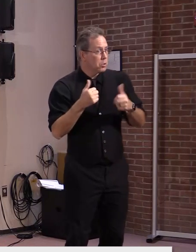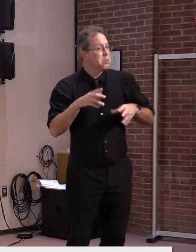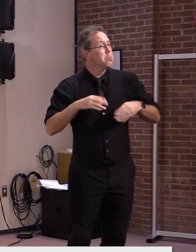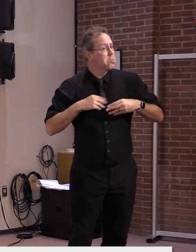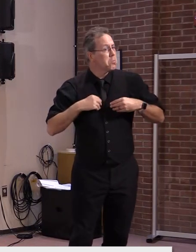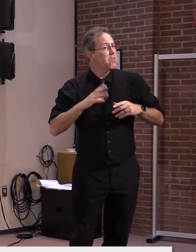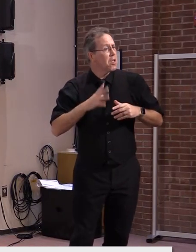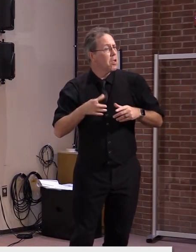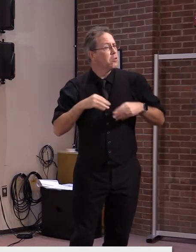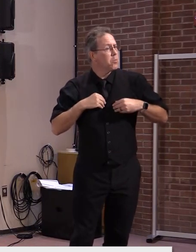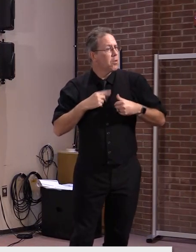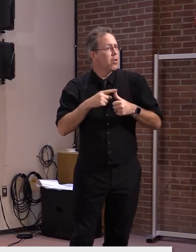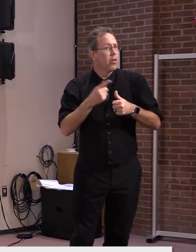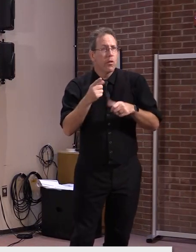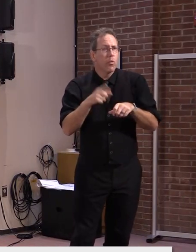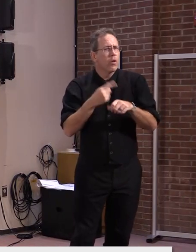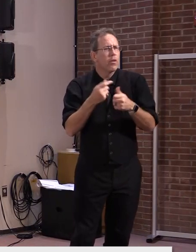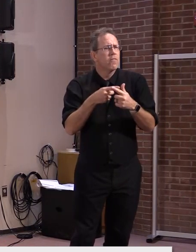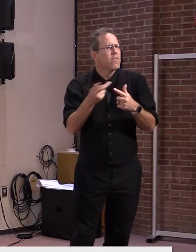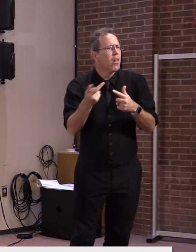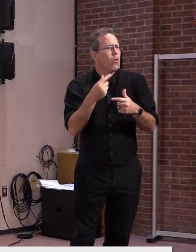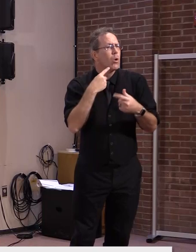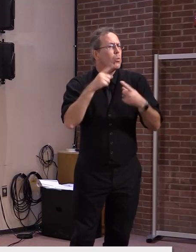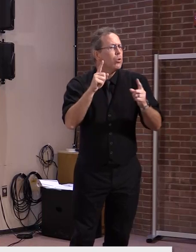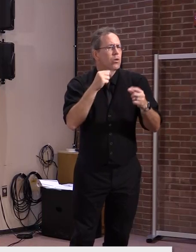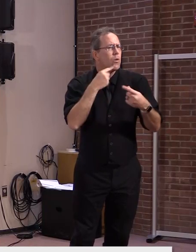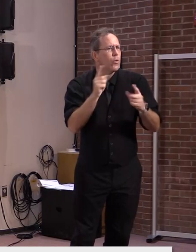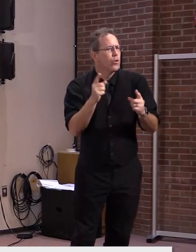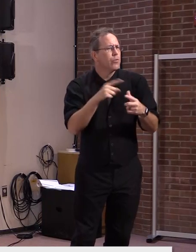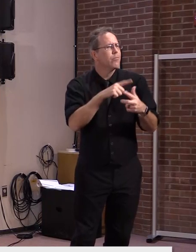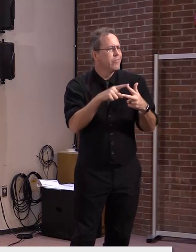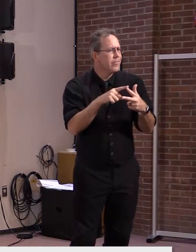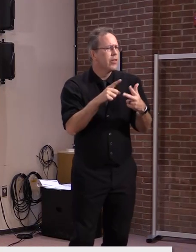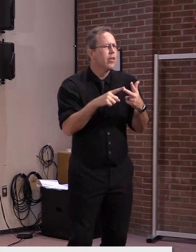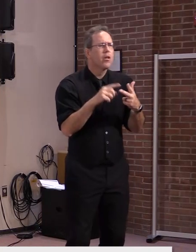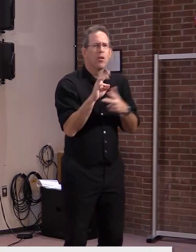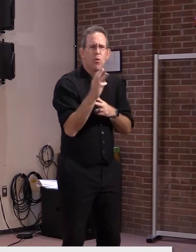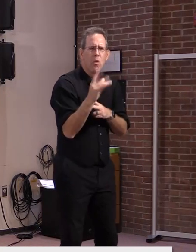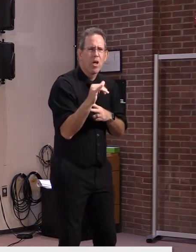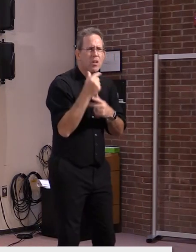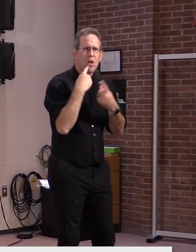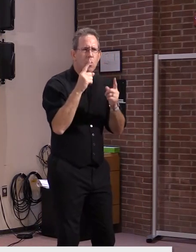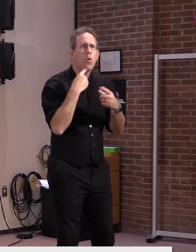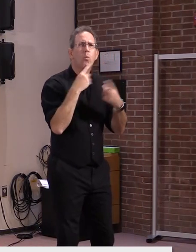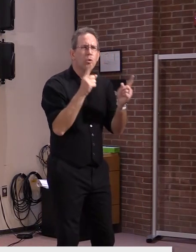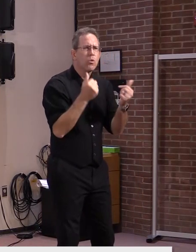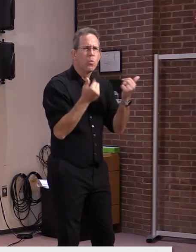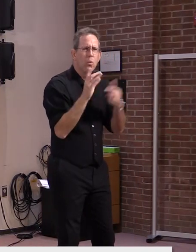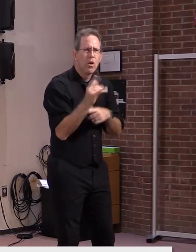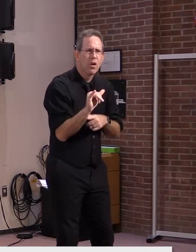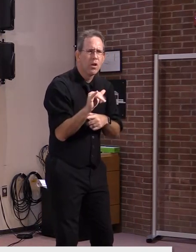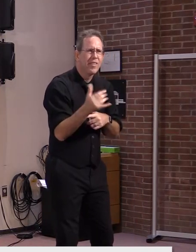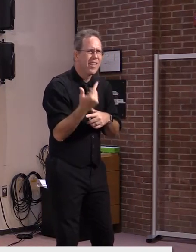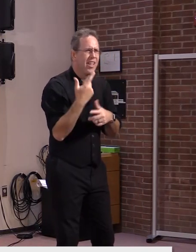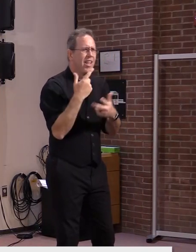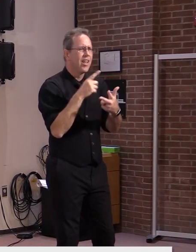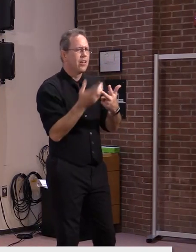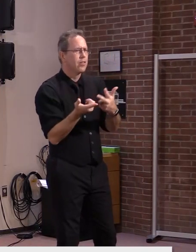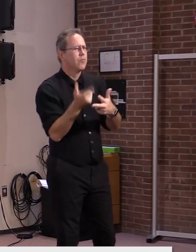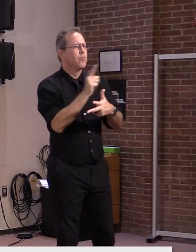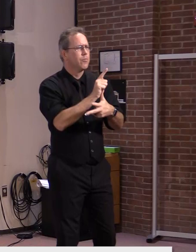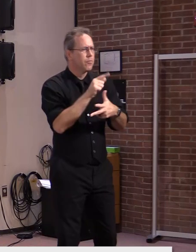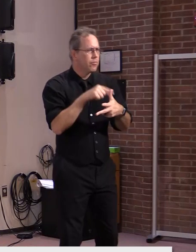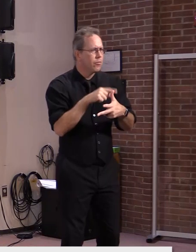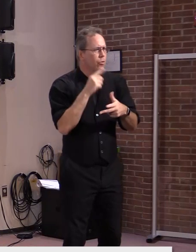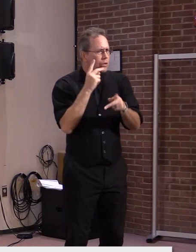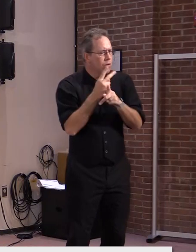of what to do. We're at the first step right now, setting benchmarks in terms of where we're